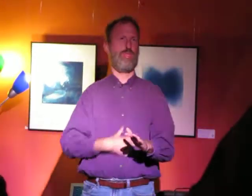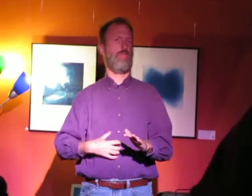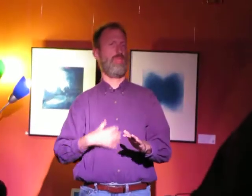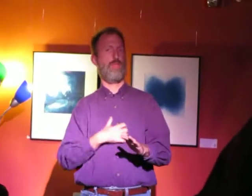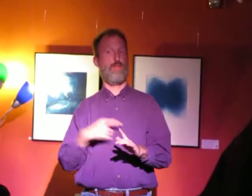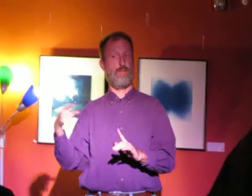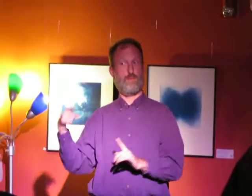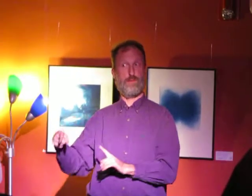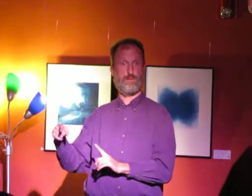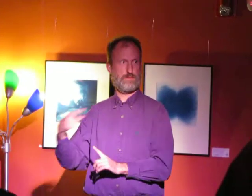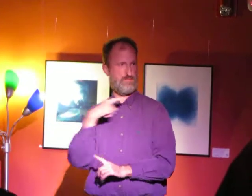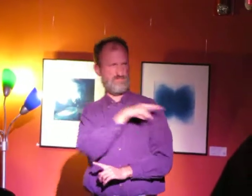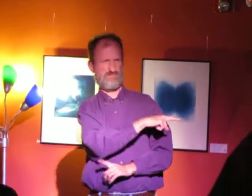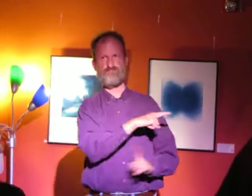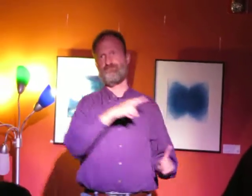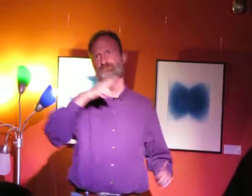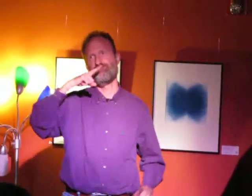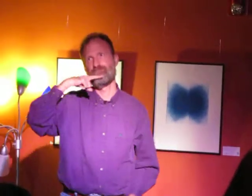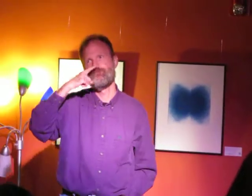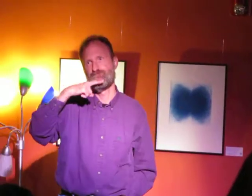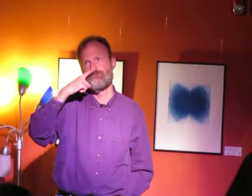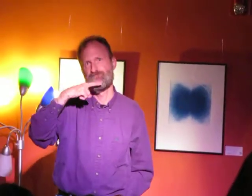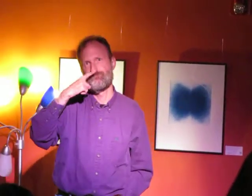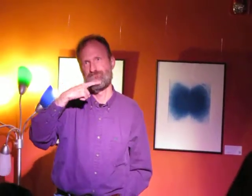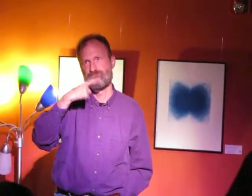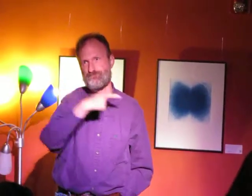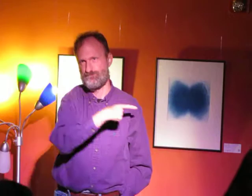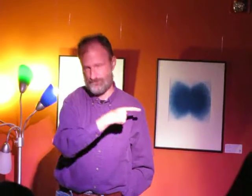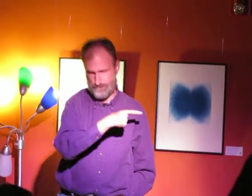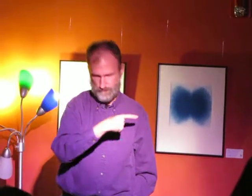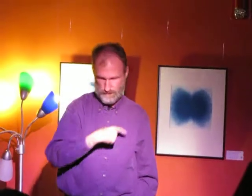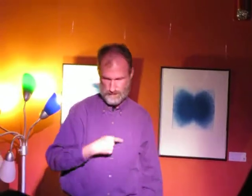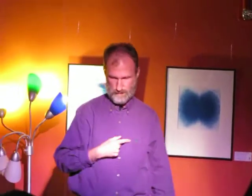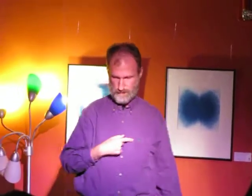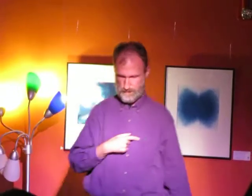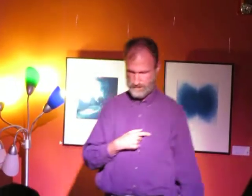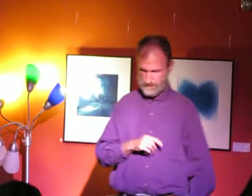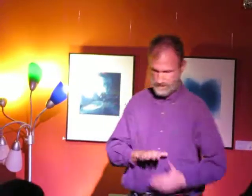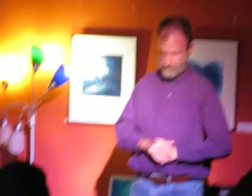try not to resent it when he says you are hearing.